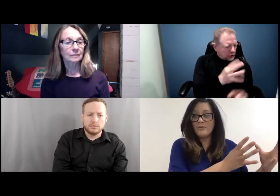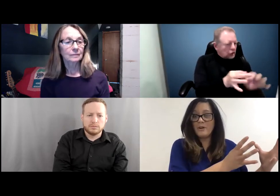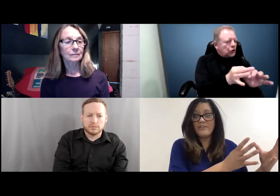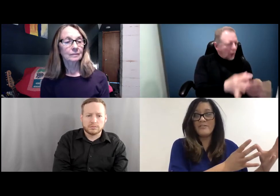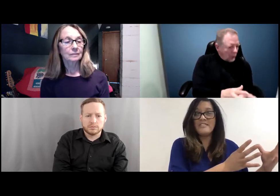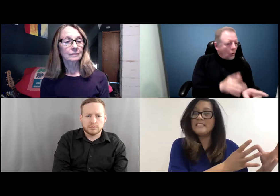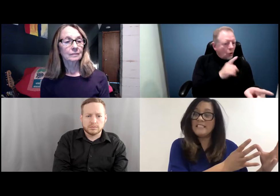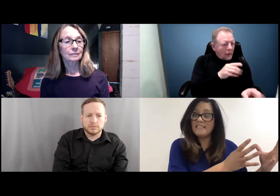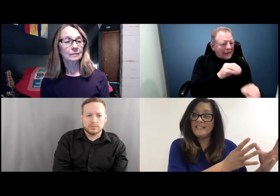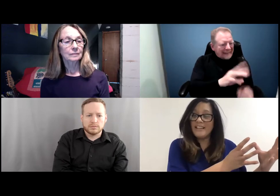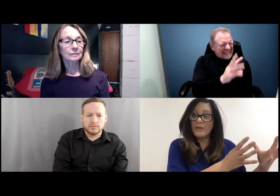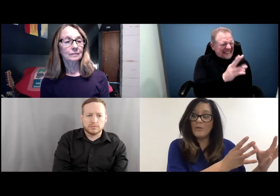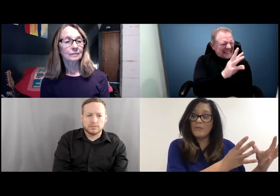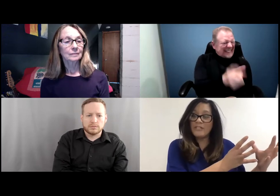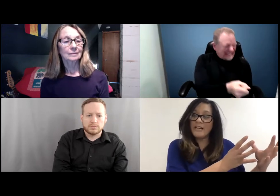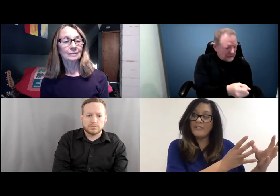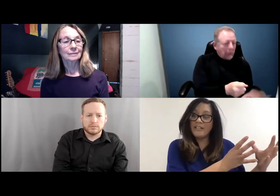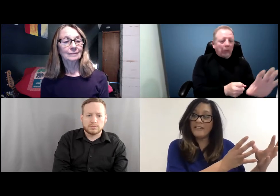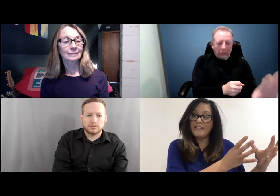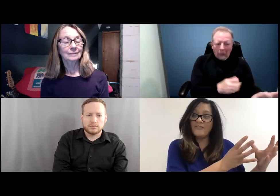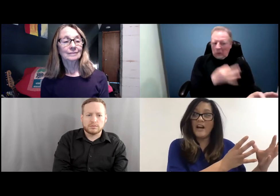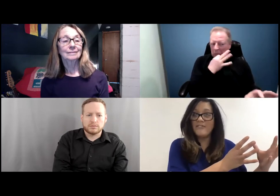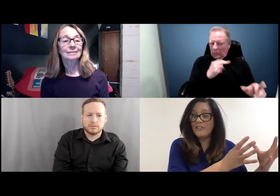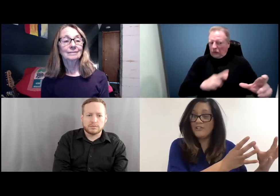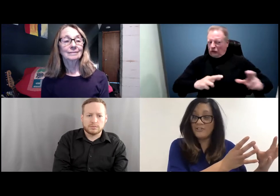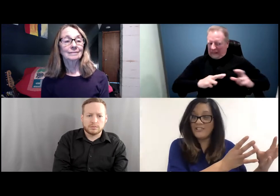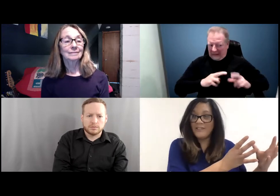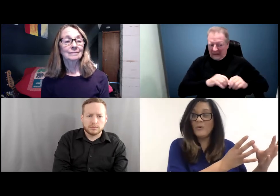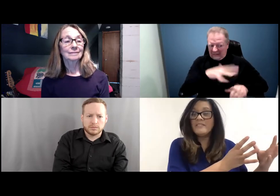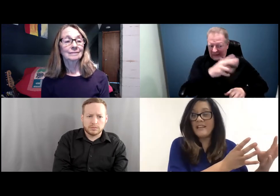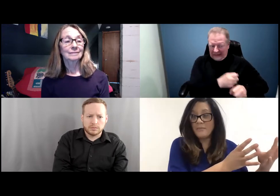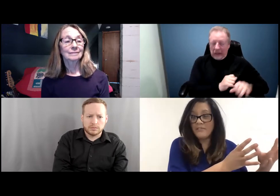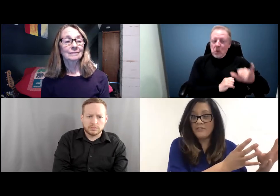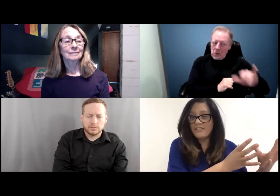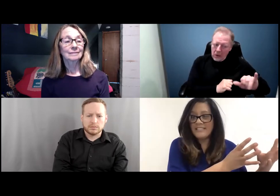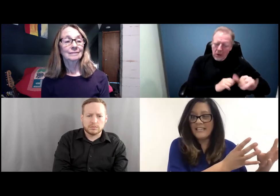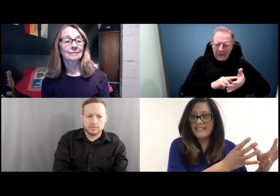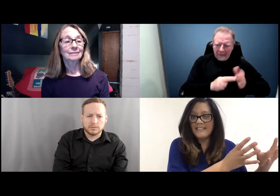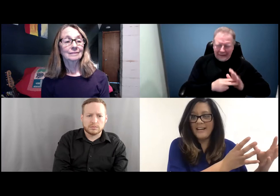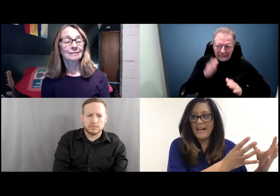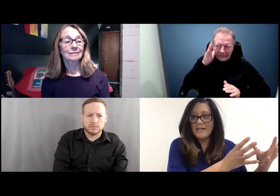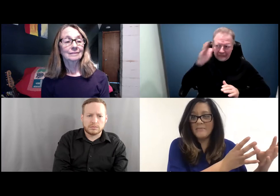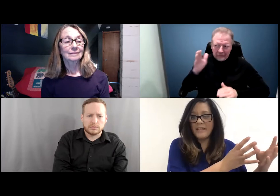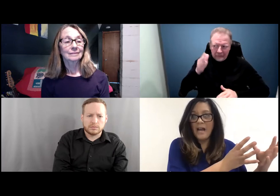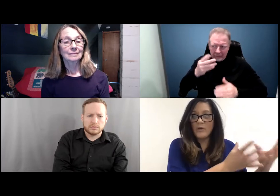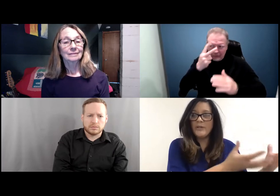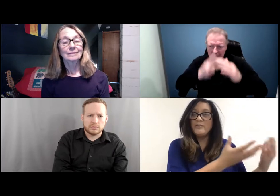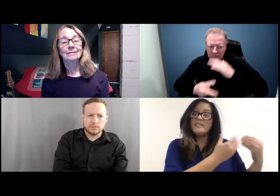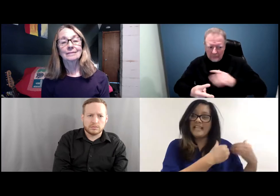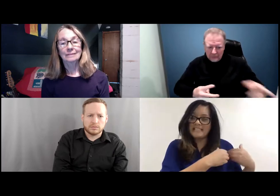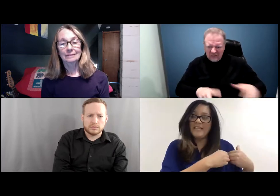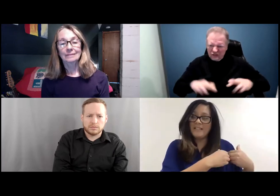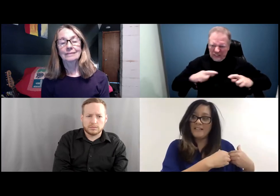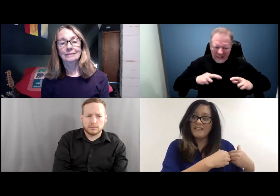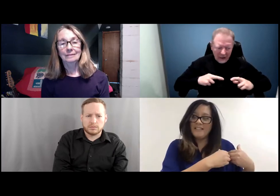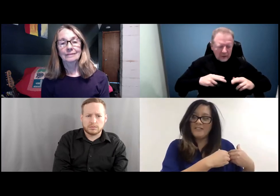interpreters who are in their 60s and will be retiring in the next 5 years. What does that mean for the state? And how can we use